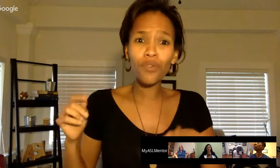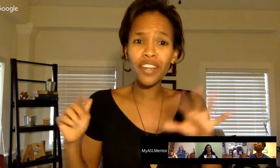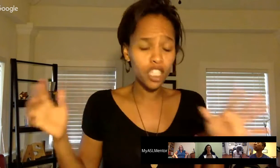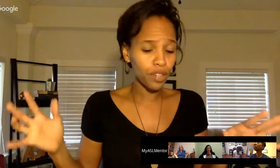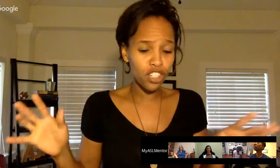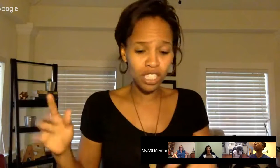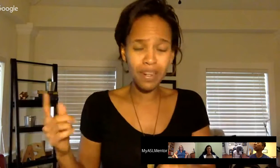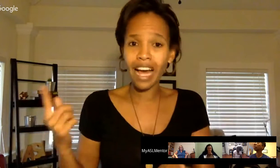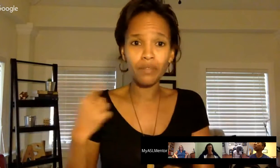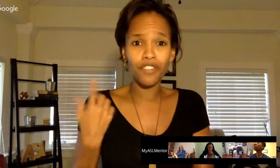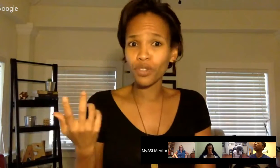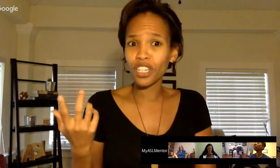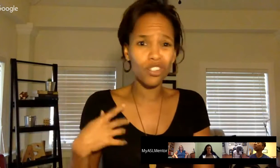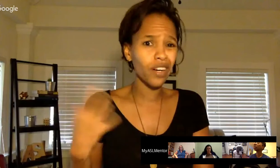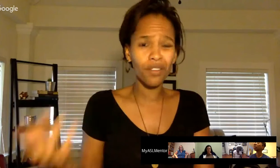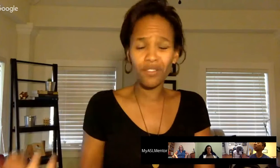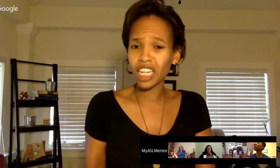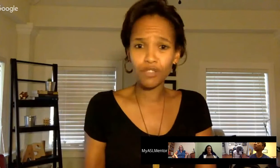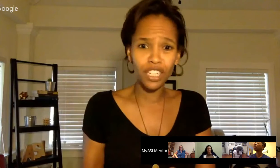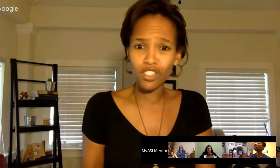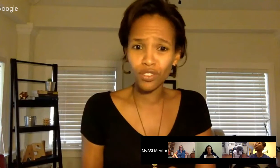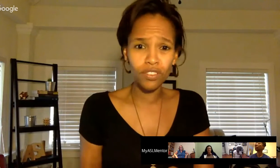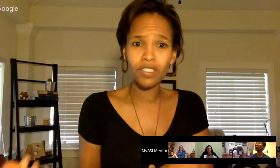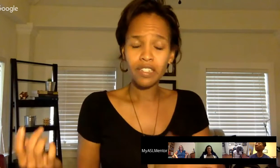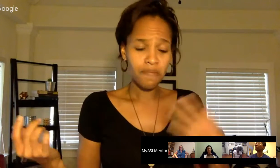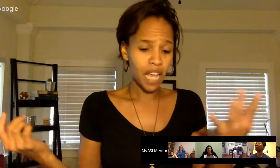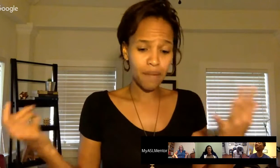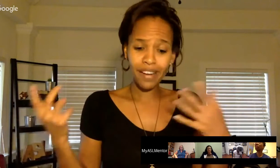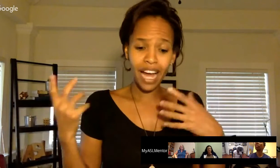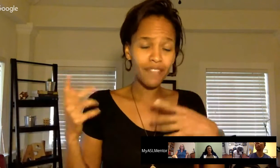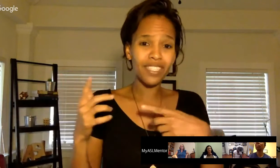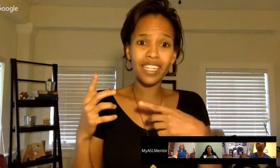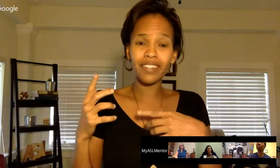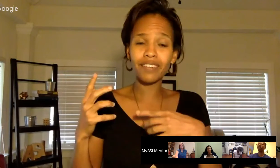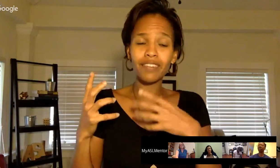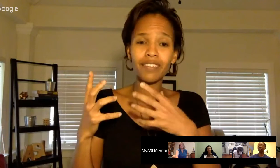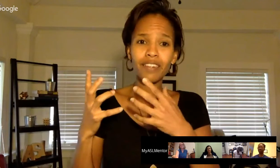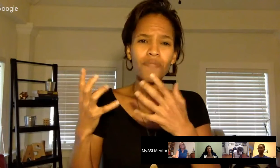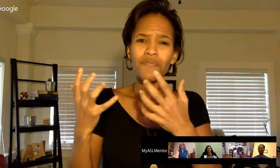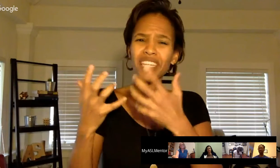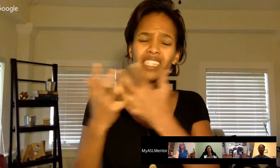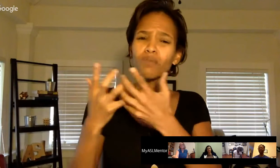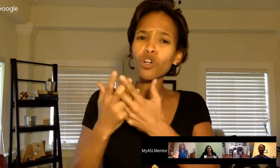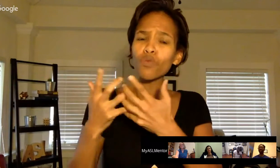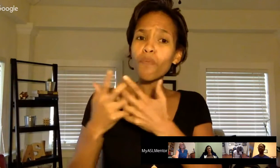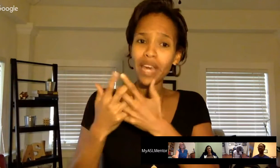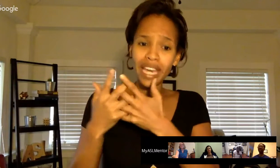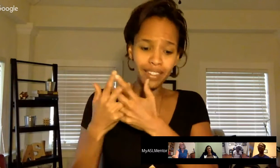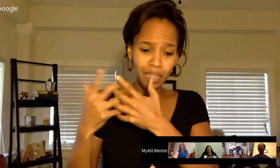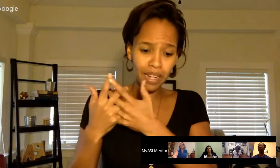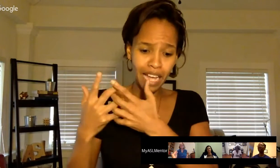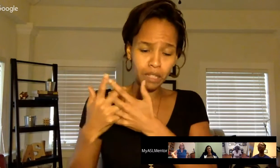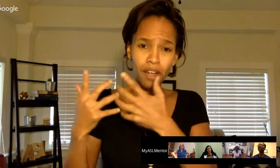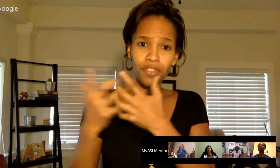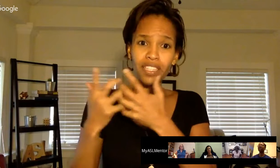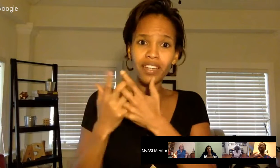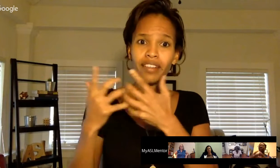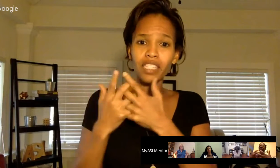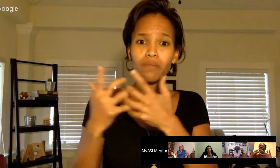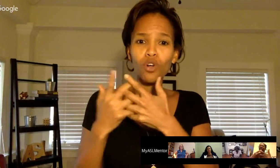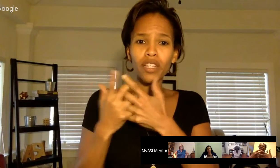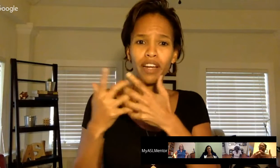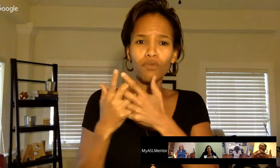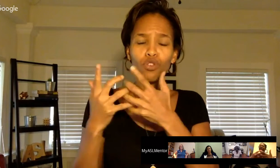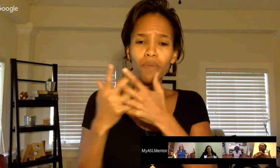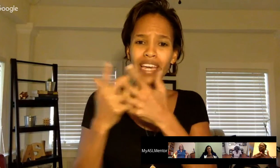I don't think it's regional. Somebody asked me if it's regional. I don't think it's regional. I've seen, this is more roommate. Somebody asked me about this sign.